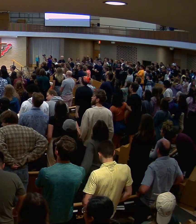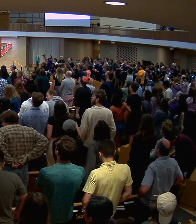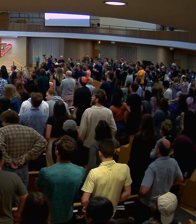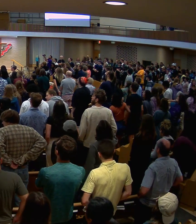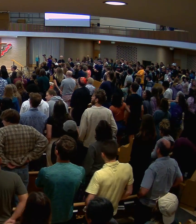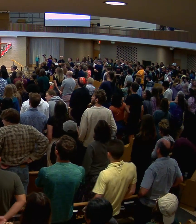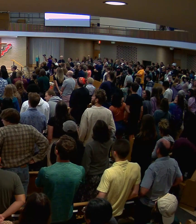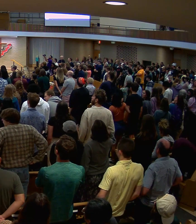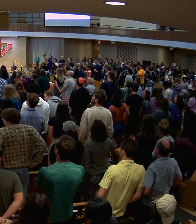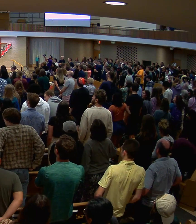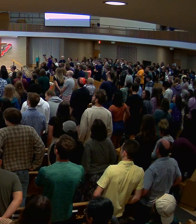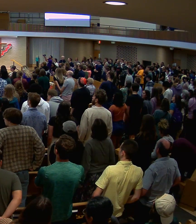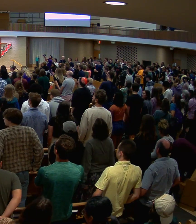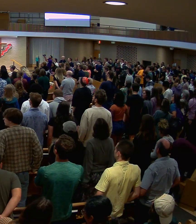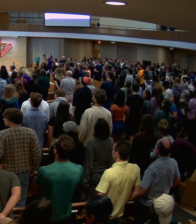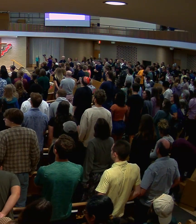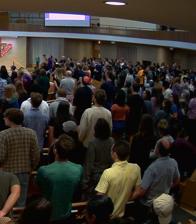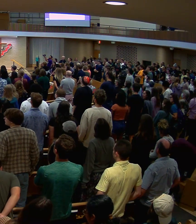Oops.